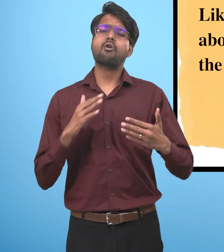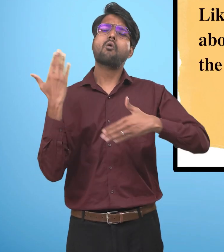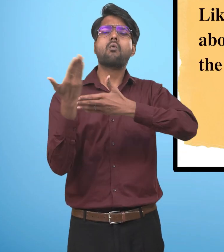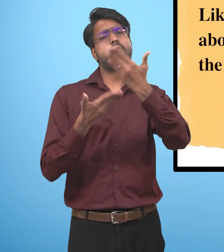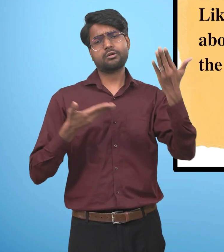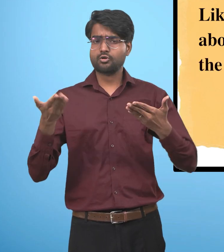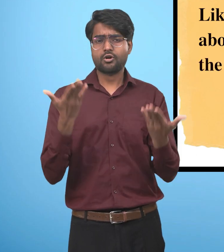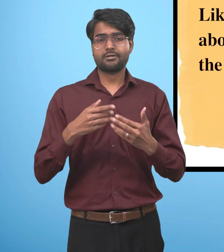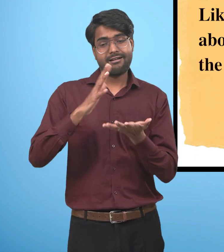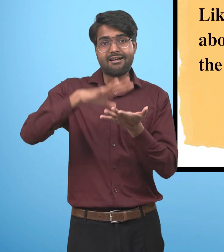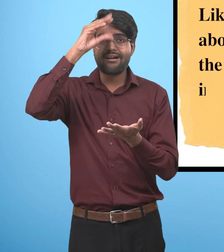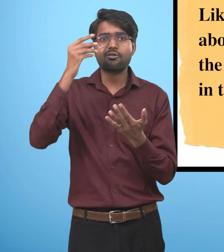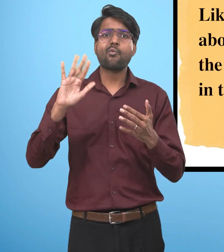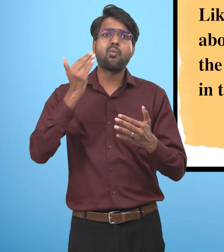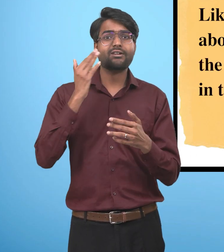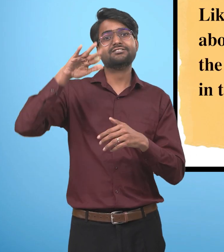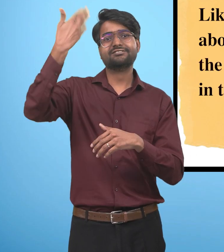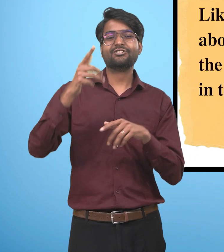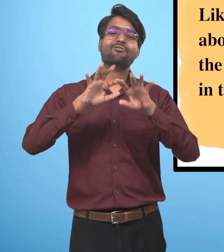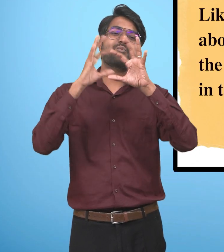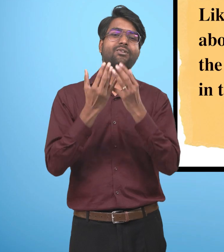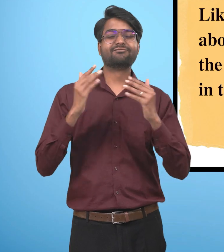will learn more about this in the next grade.